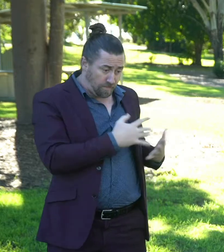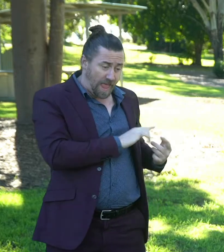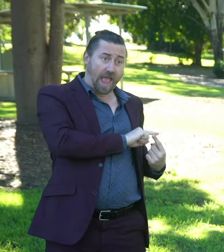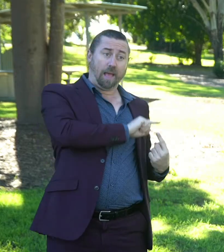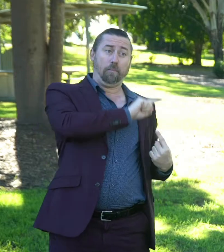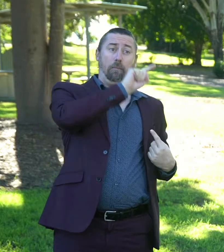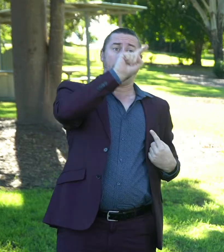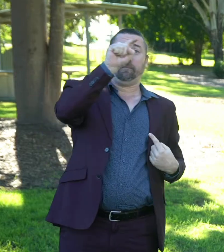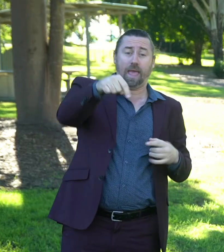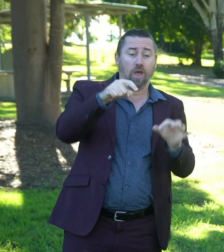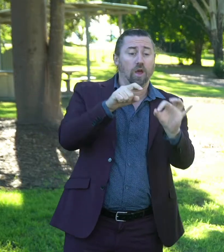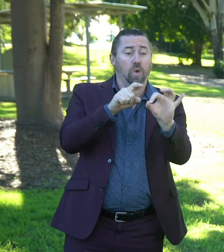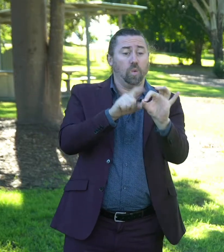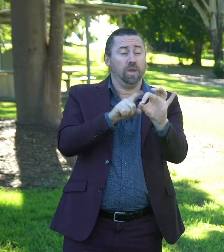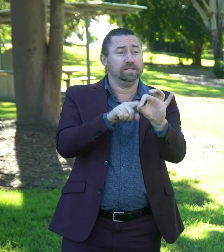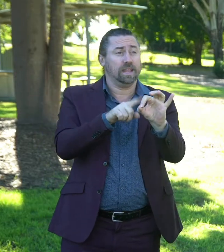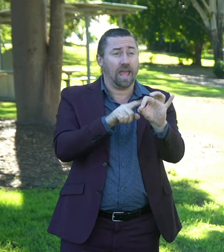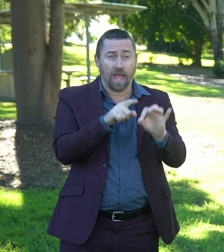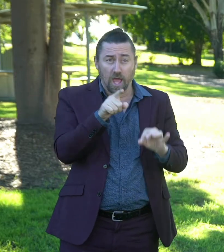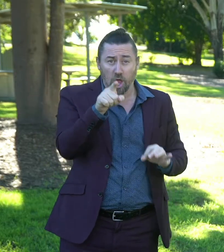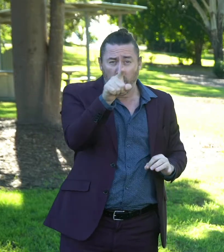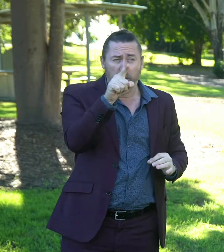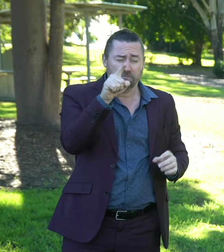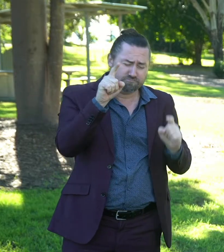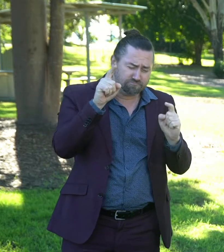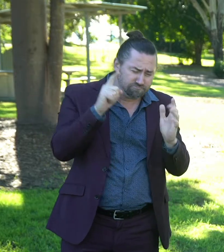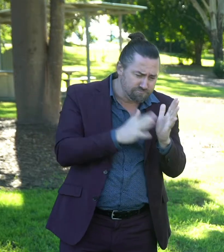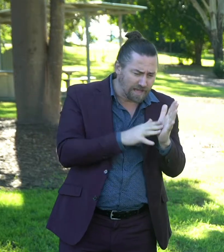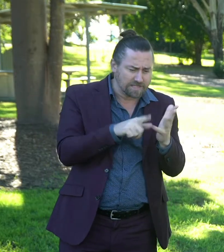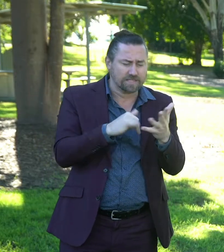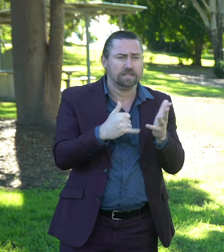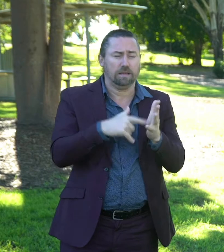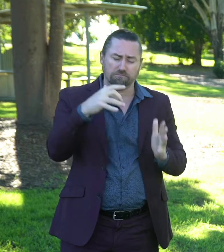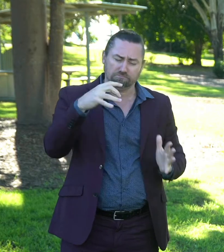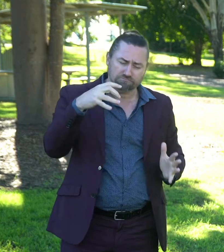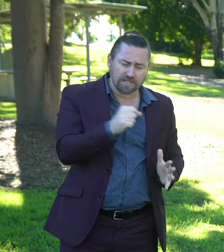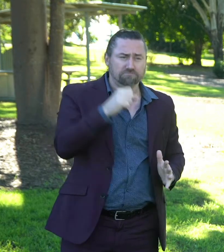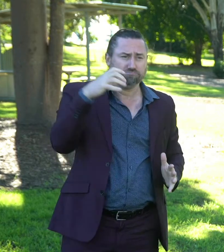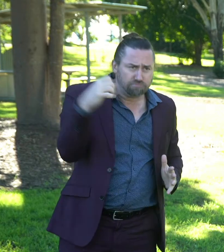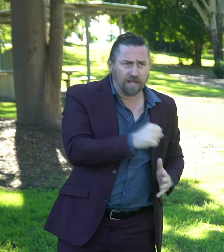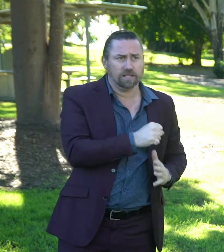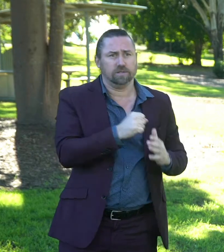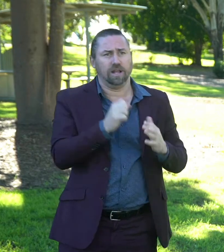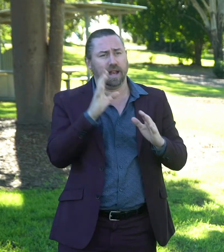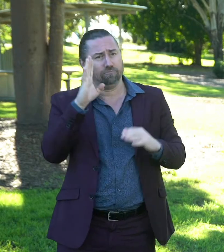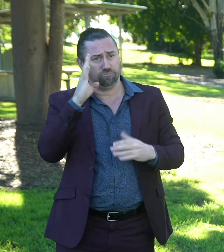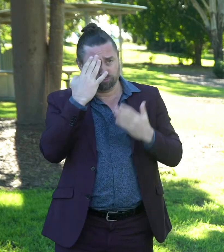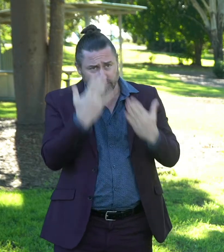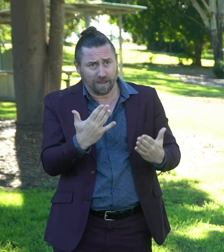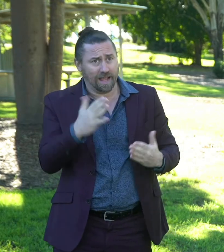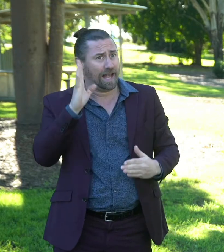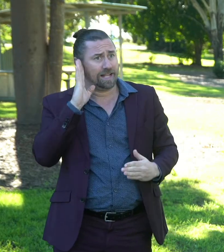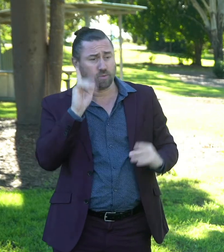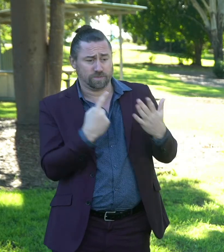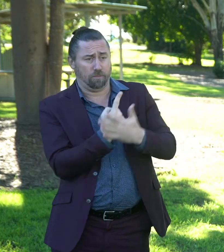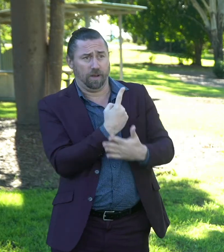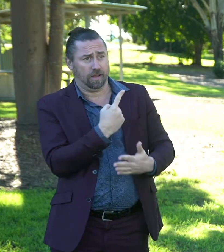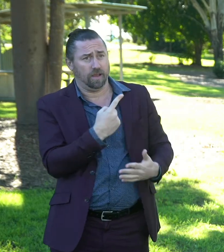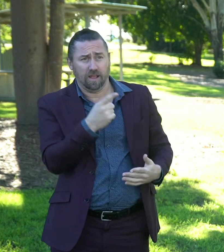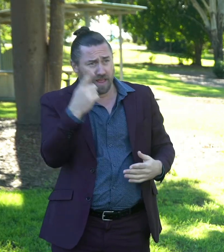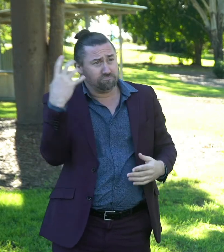to Queensland, it is absolutely imperative that you follow the advice. This is the highly contagious